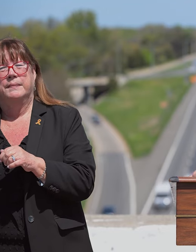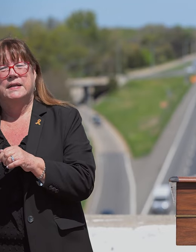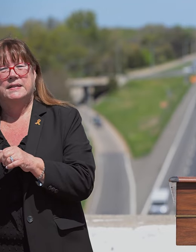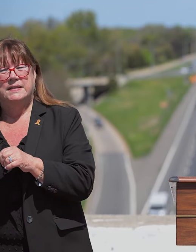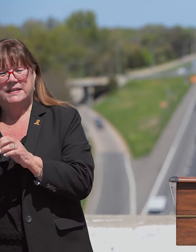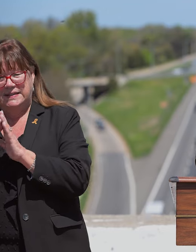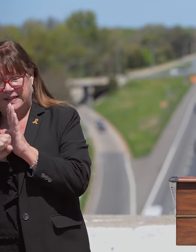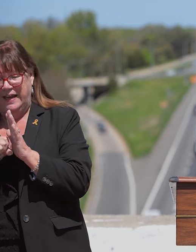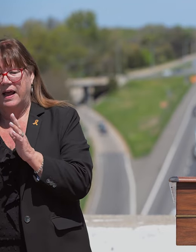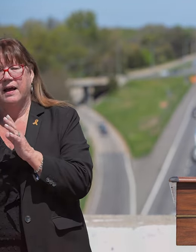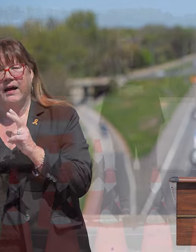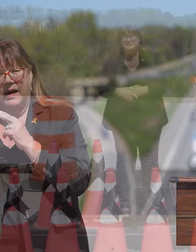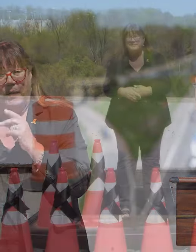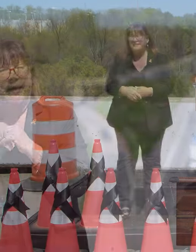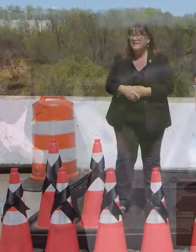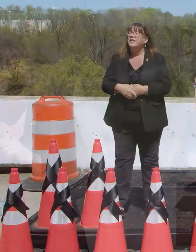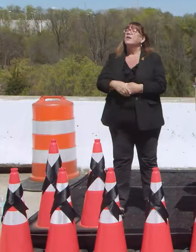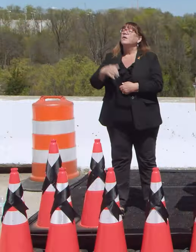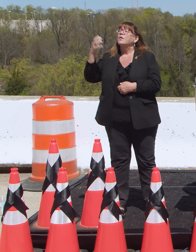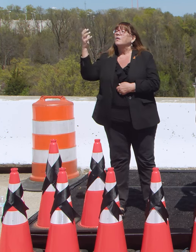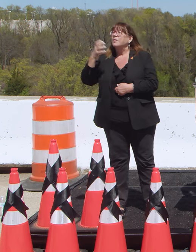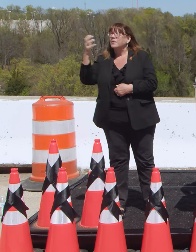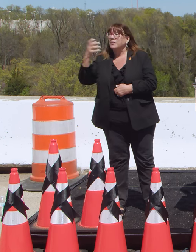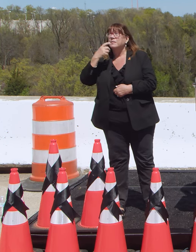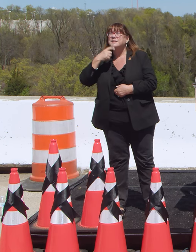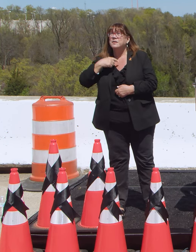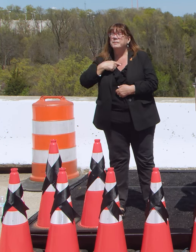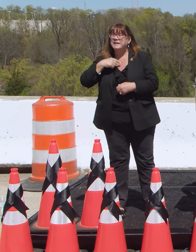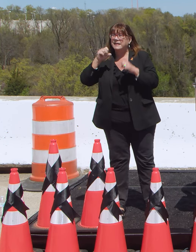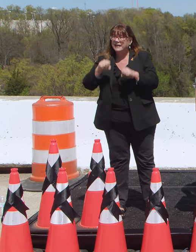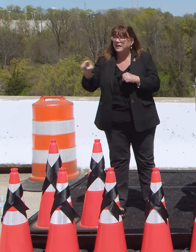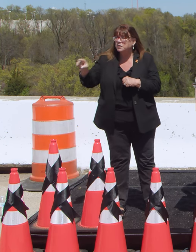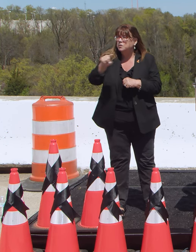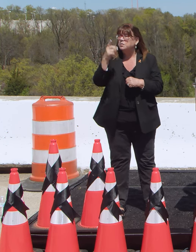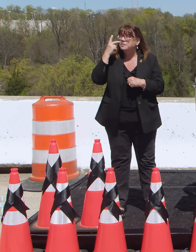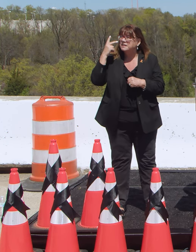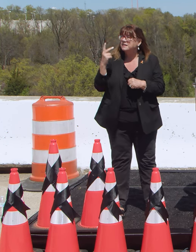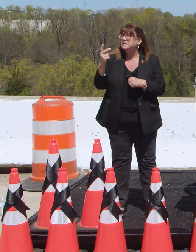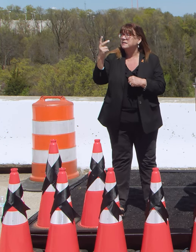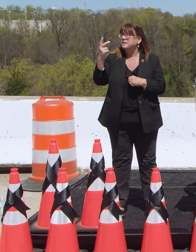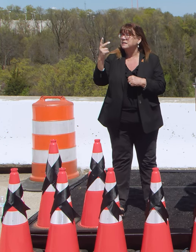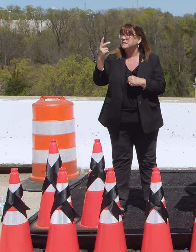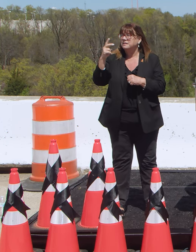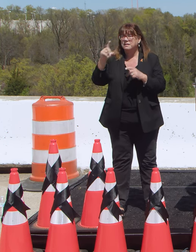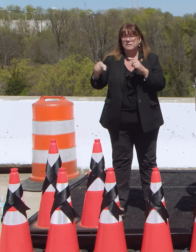Administration. Take it away, Jolene. Oh, say can you